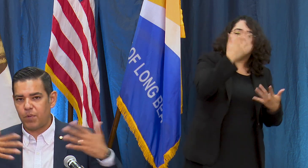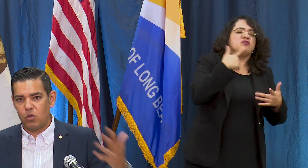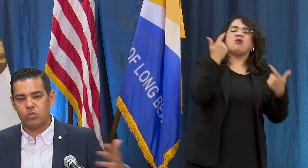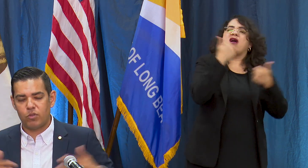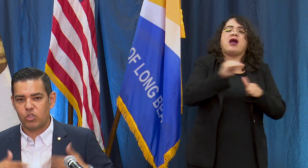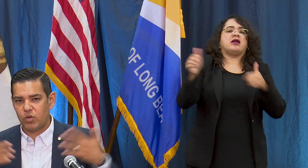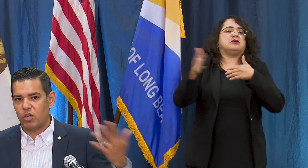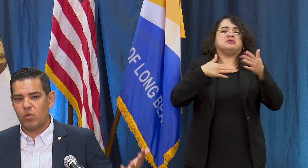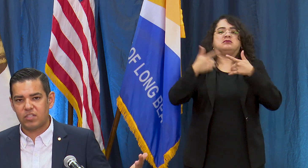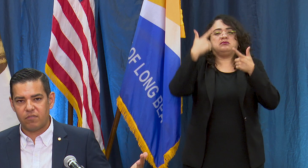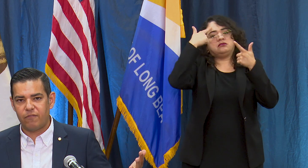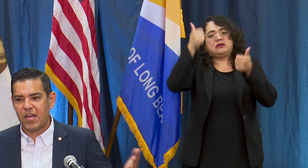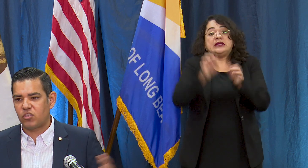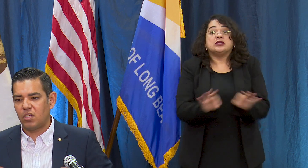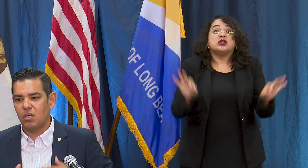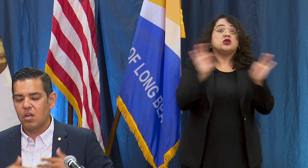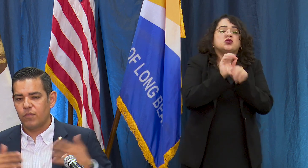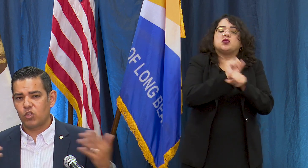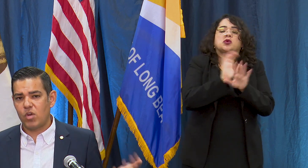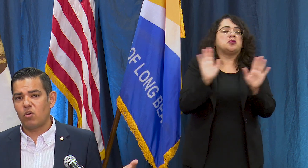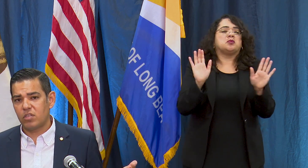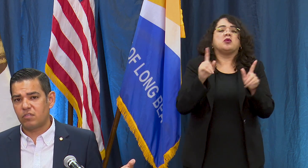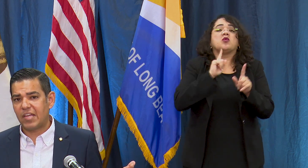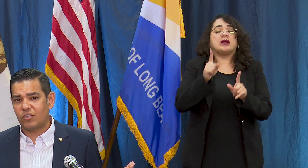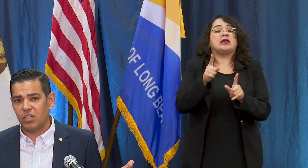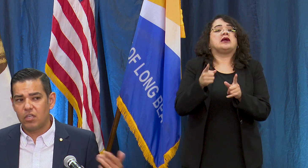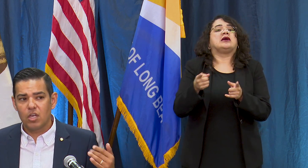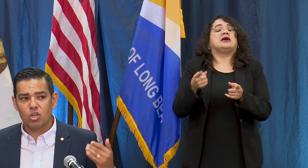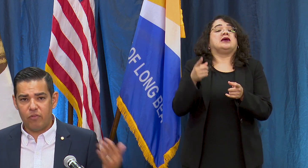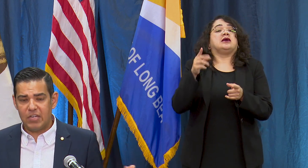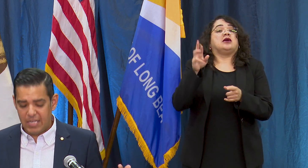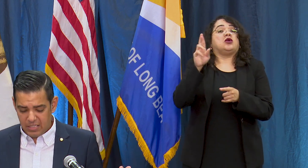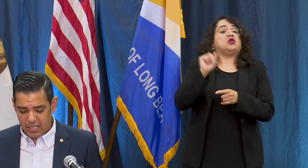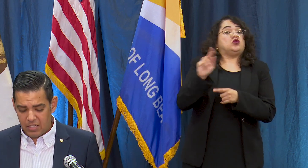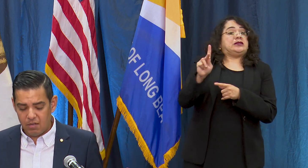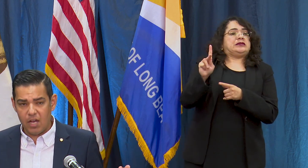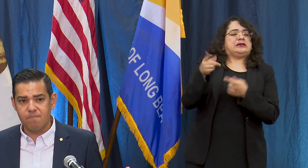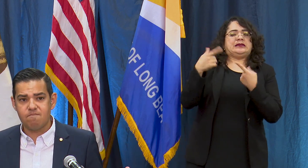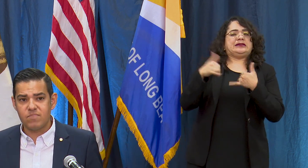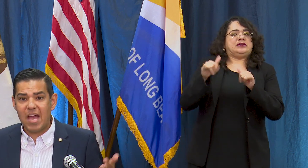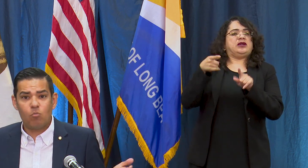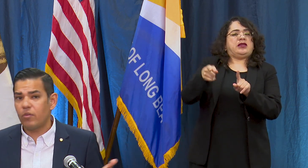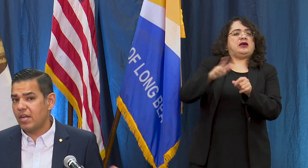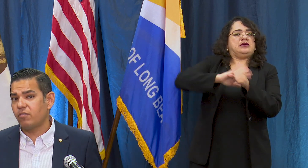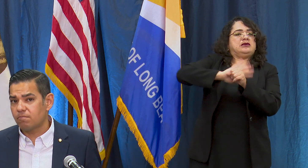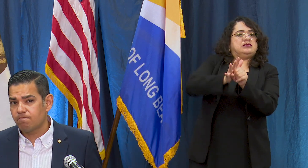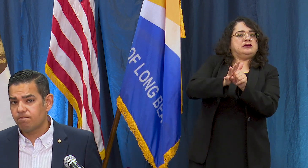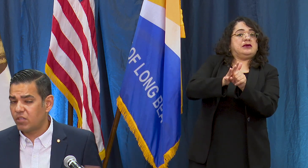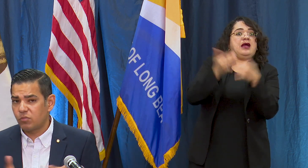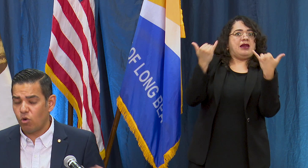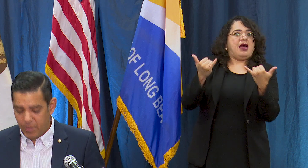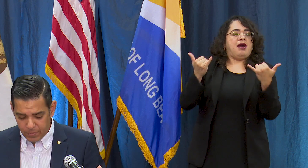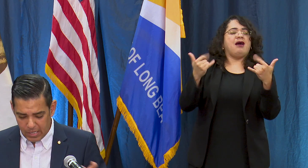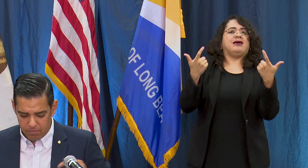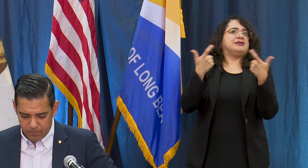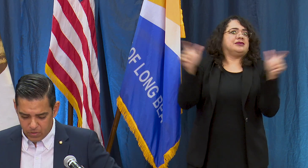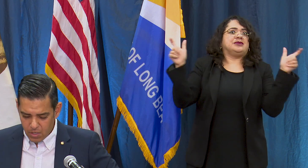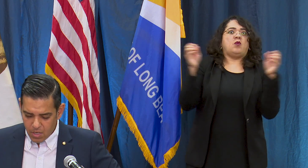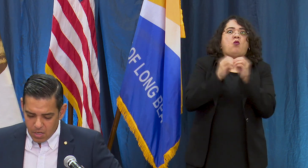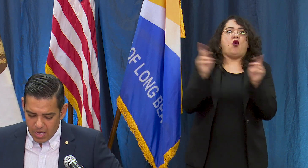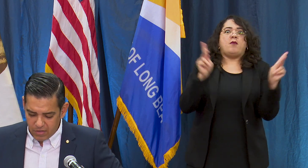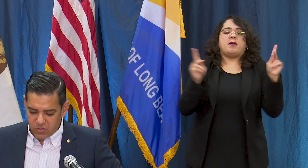are exposed, where there's greater risk of infection, there's greater risk of catching COVID-19, now more than ever, because there's more people